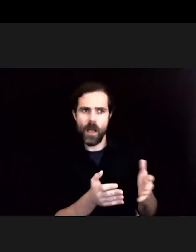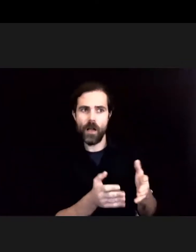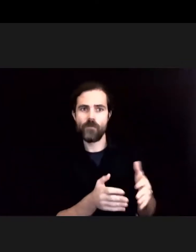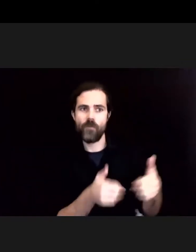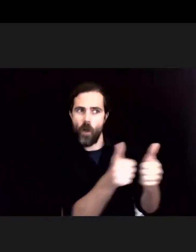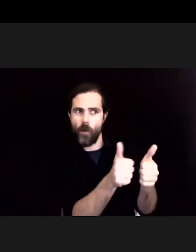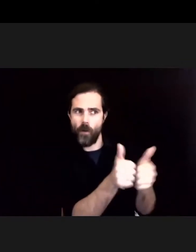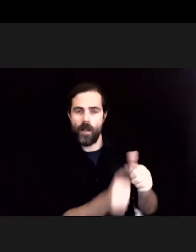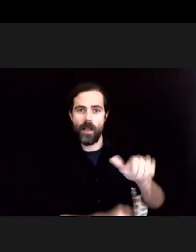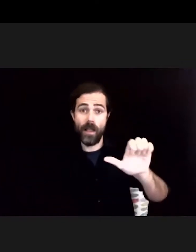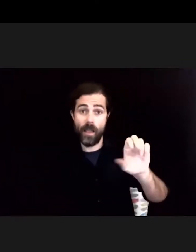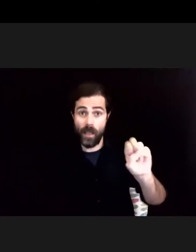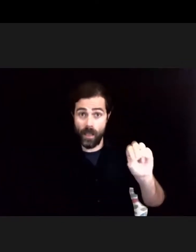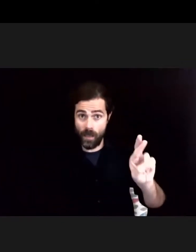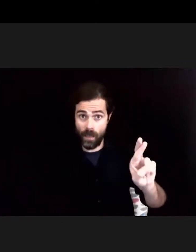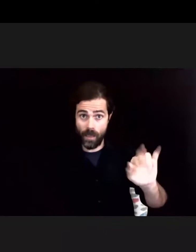accessibility expert